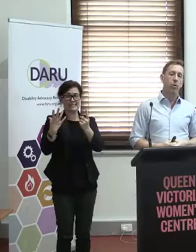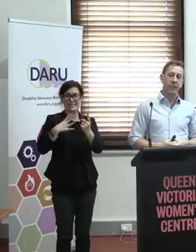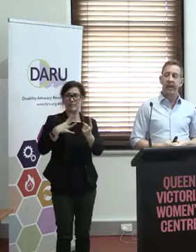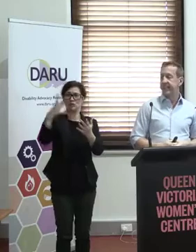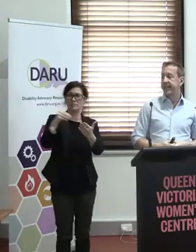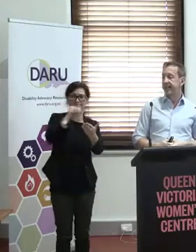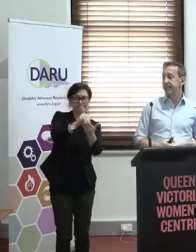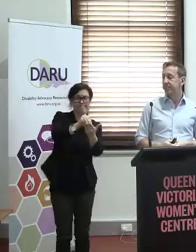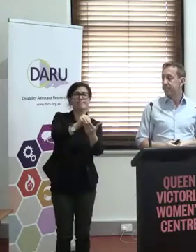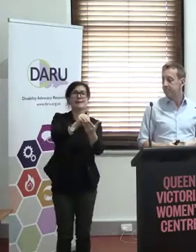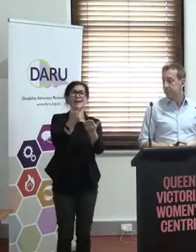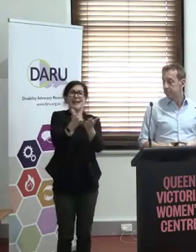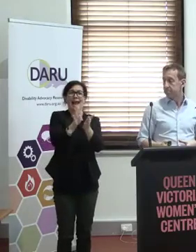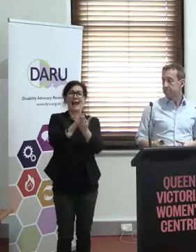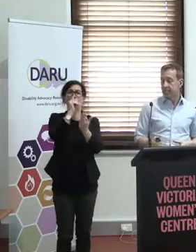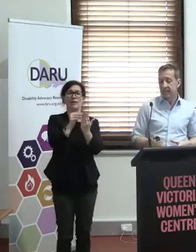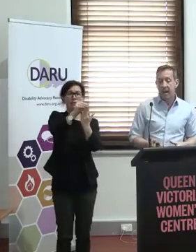of reporting that data.